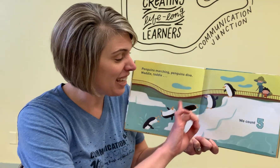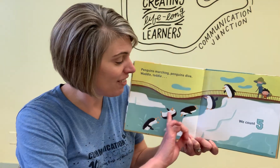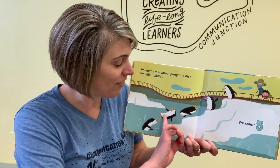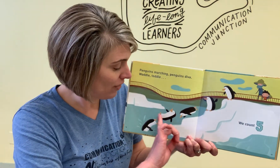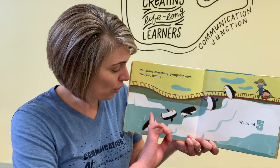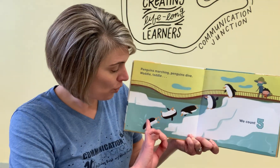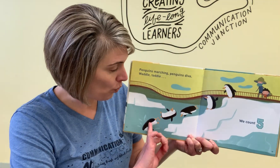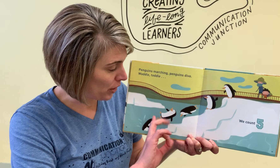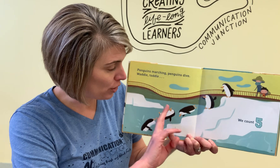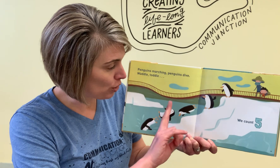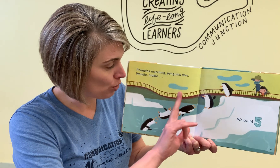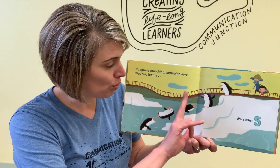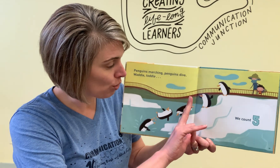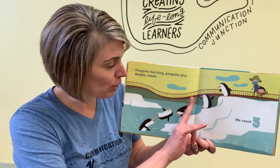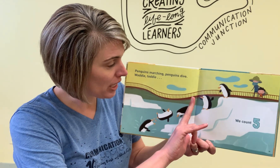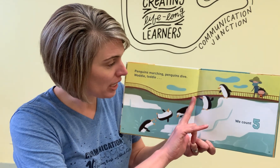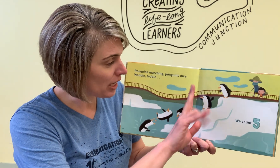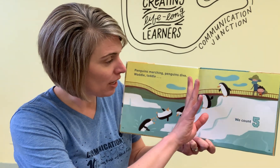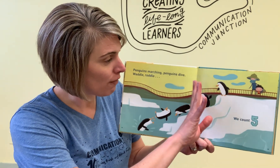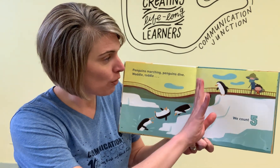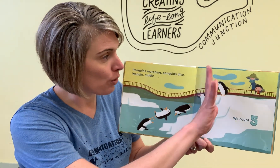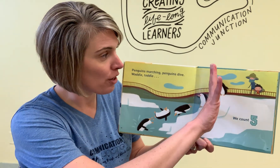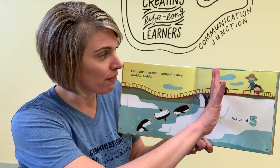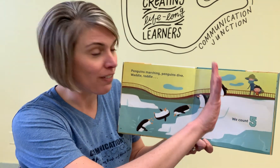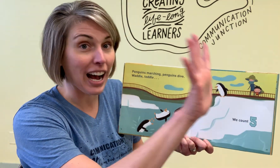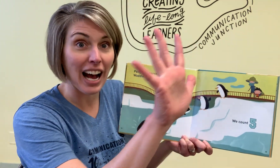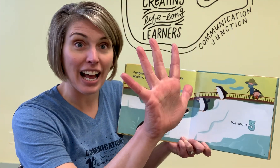5. 1, 2, 3, 4,